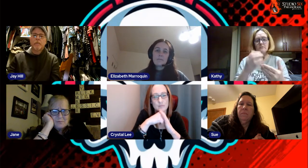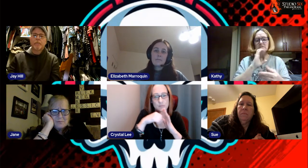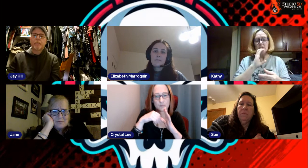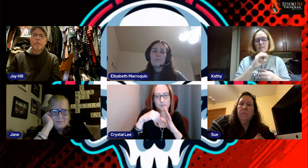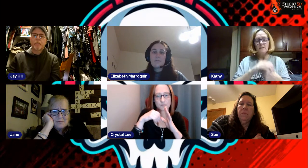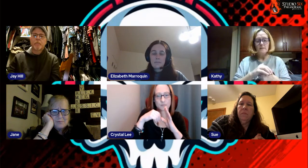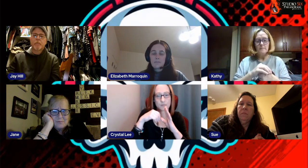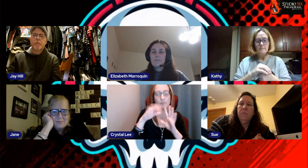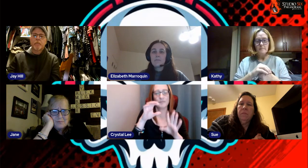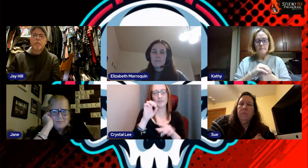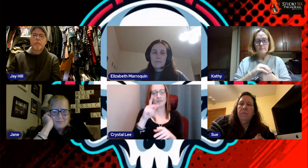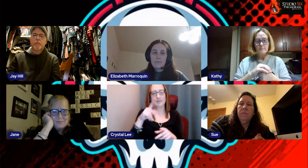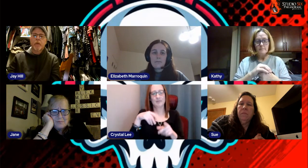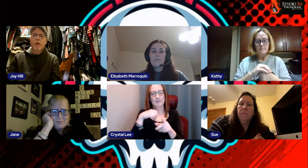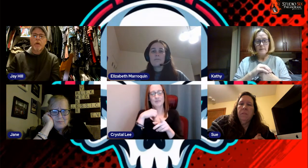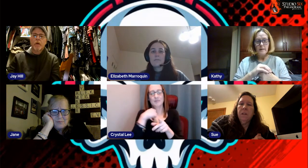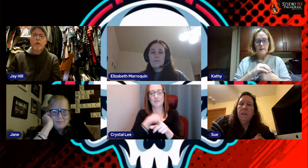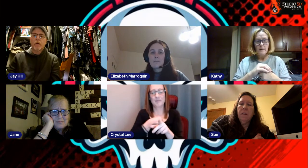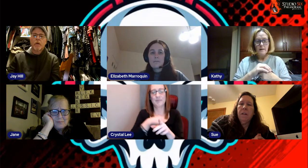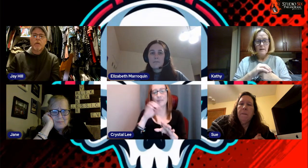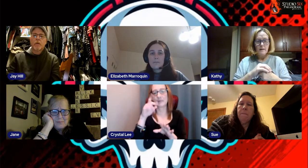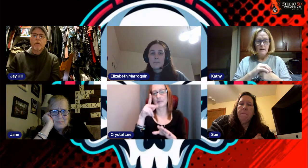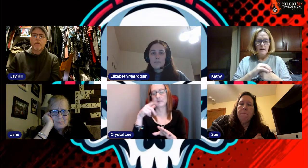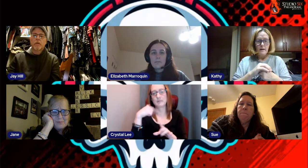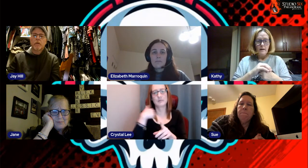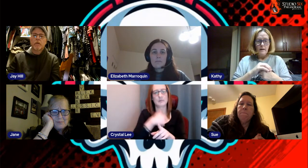So go ahead, Crystal.